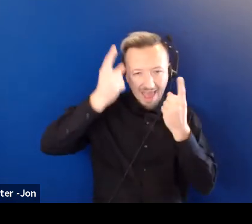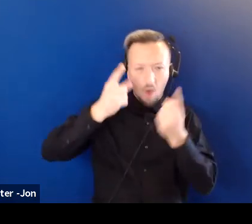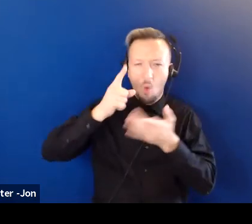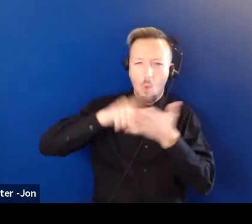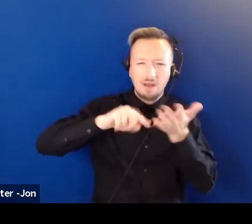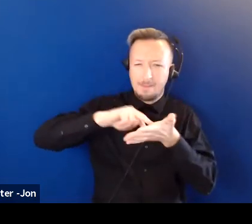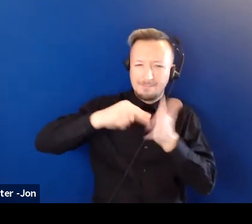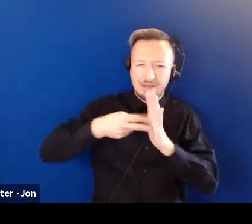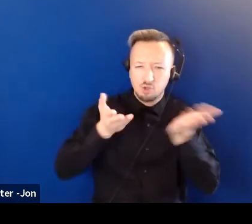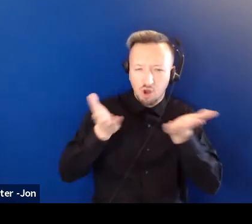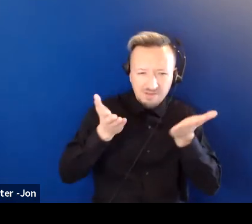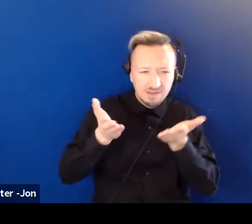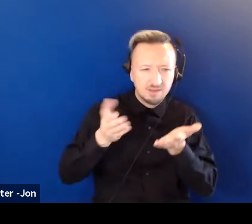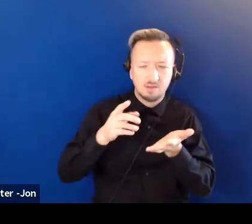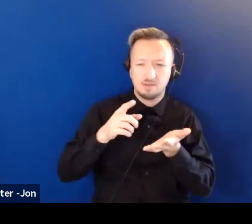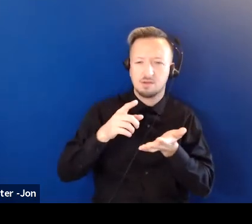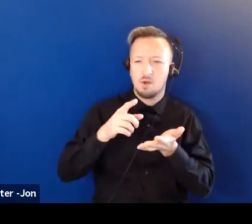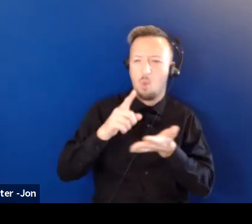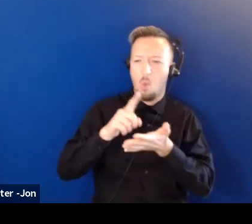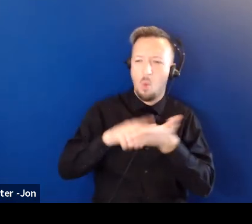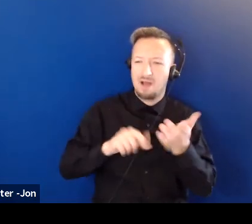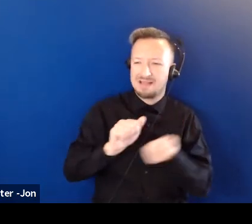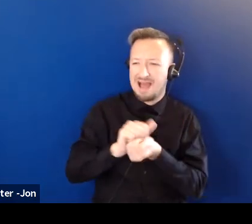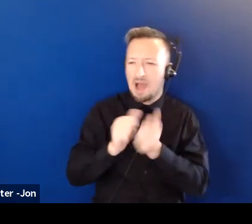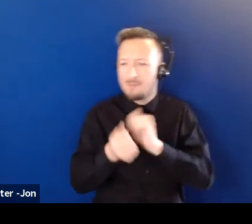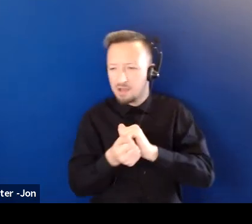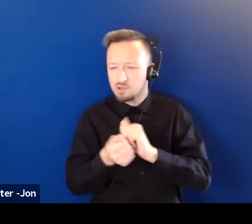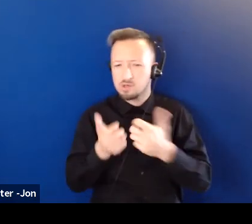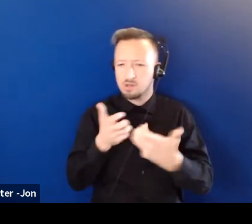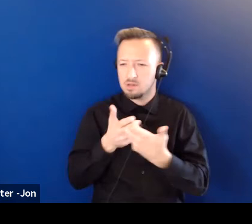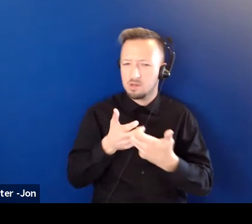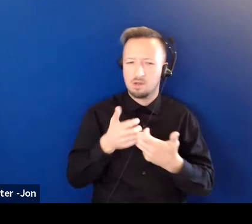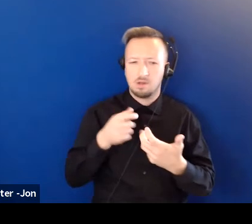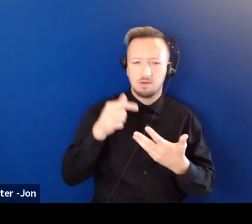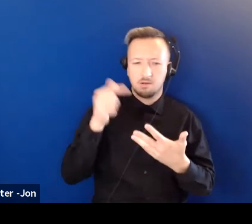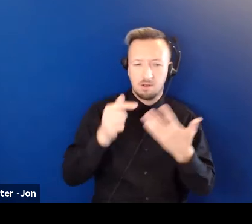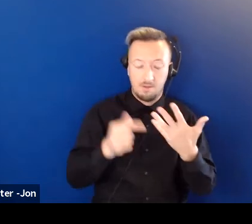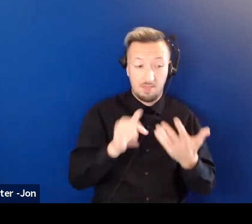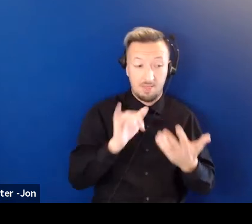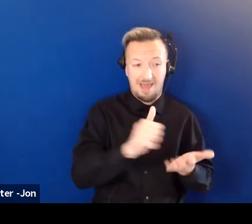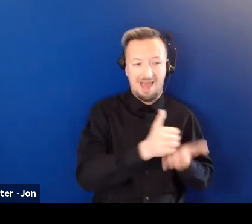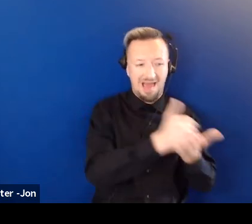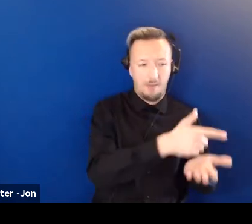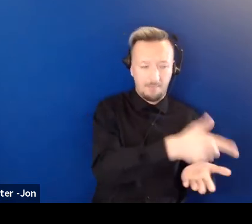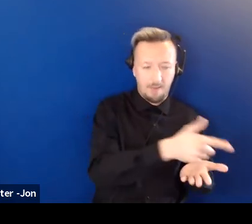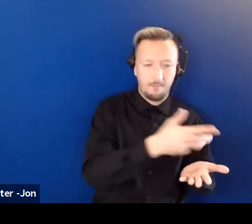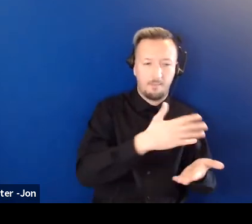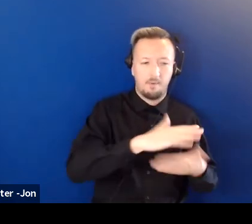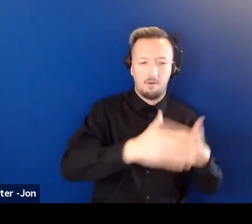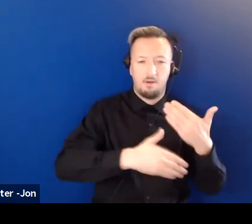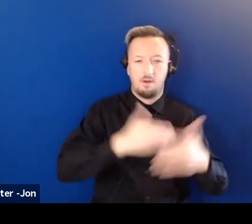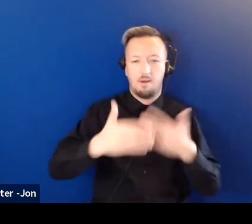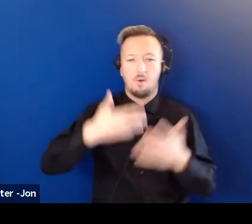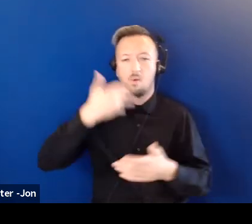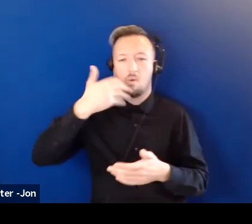all participation at a young age will translate into more meaningful engagement as youth get older, including buy-in